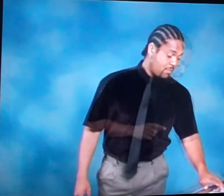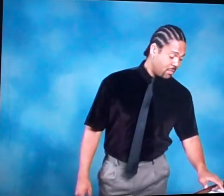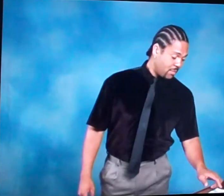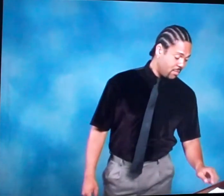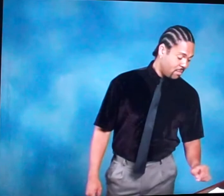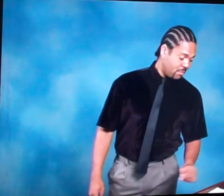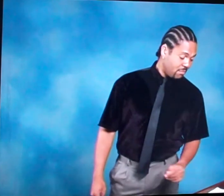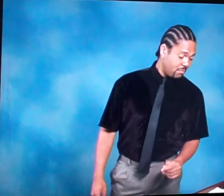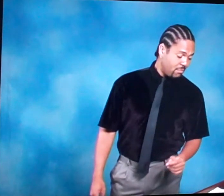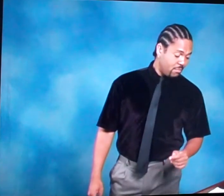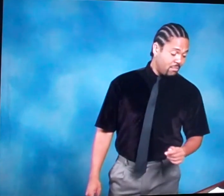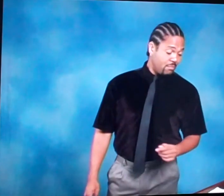enjoy.